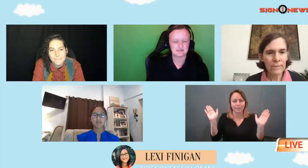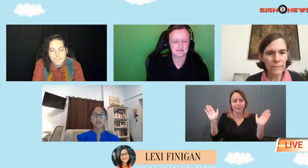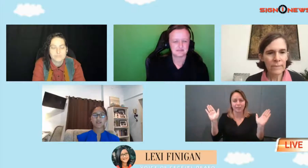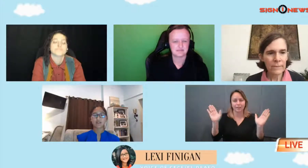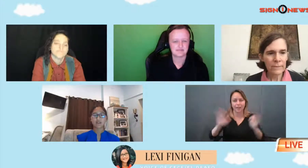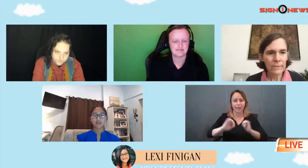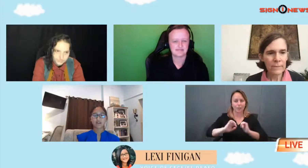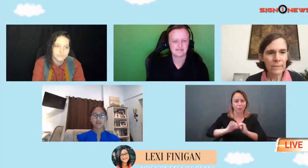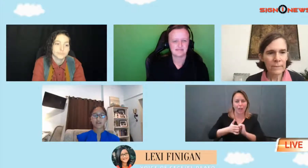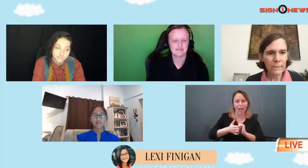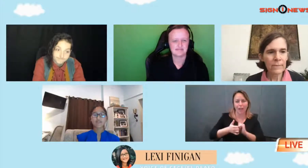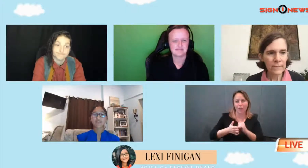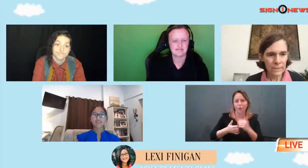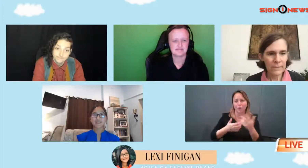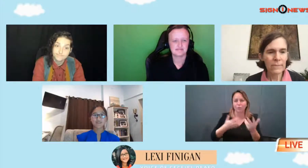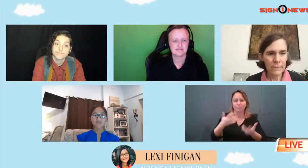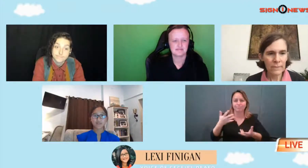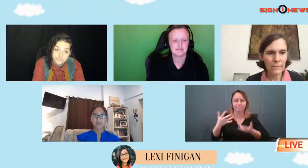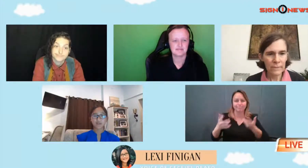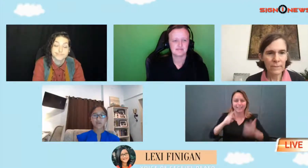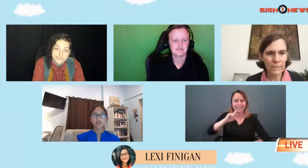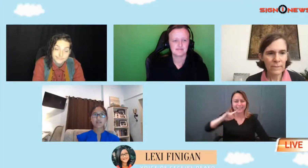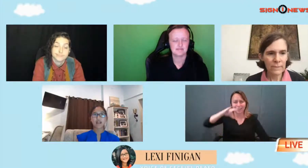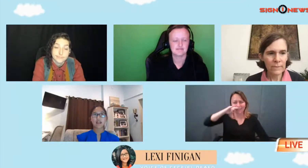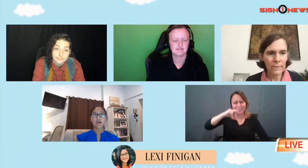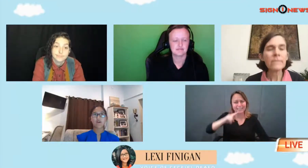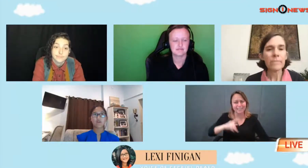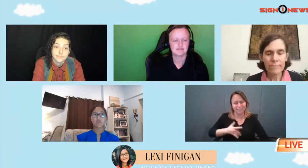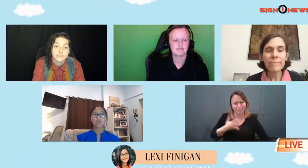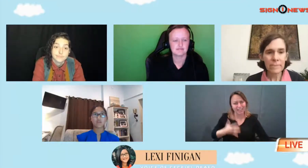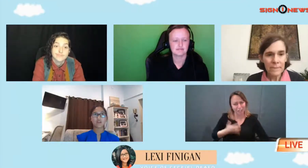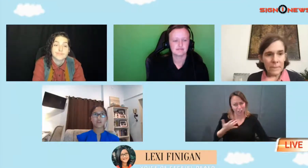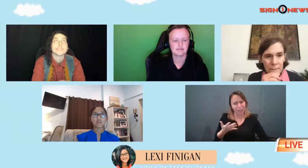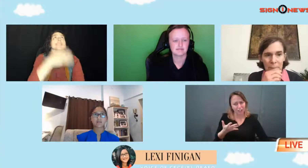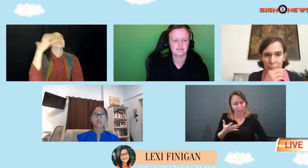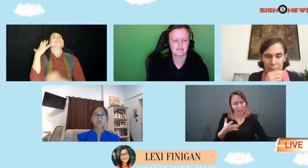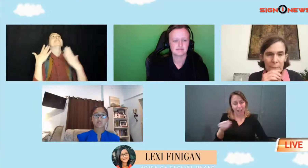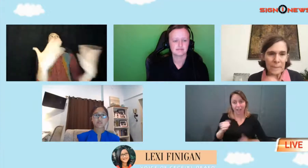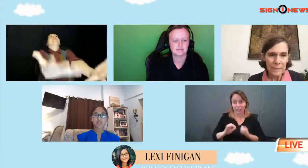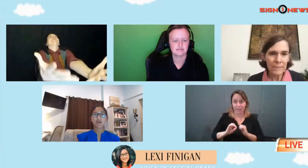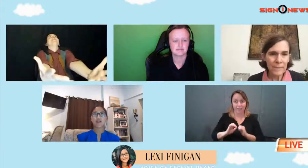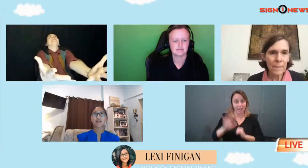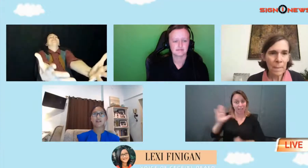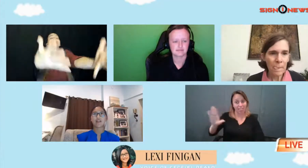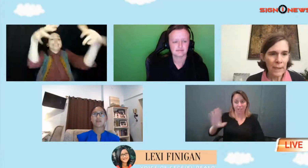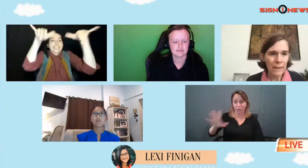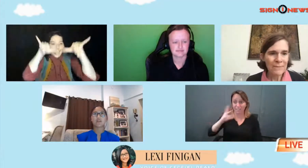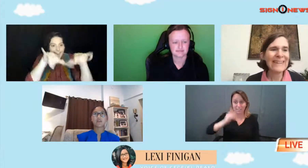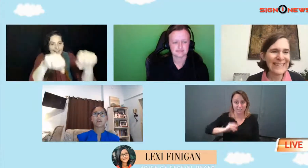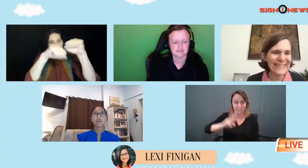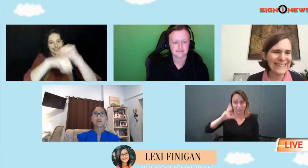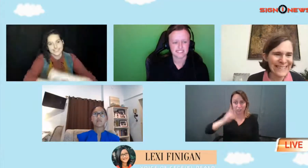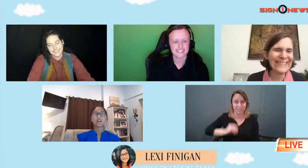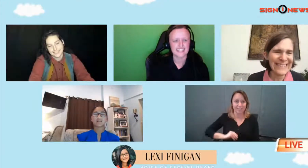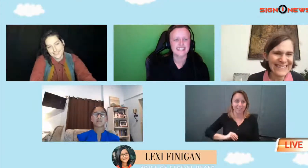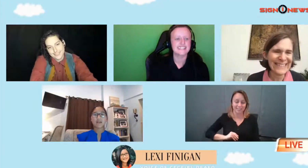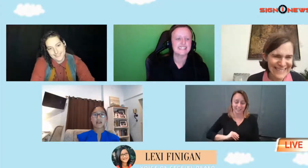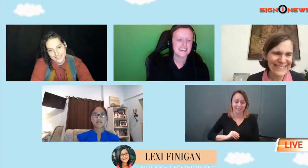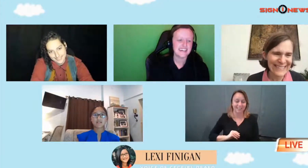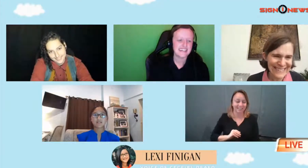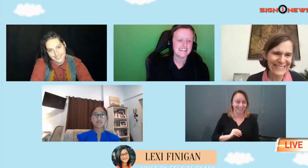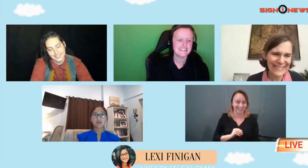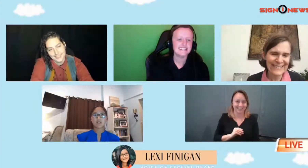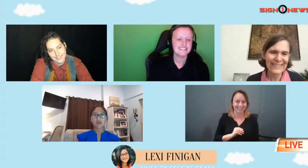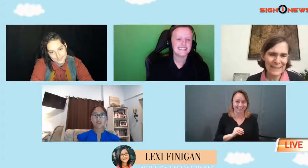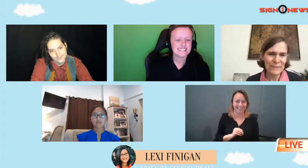how the deaf kids feel and how their experiences are, and like that's a